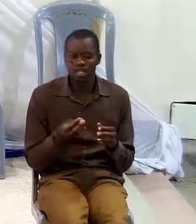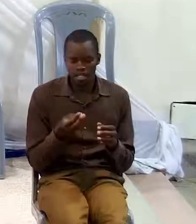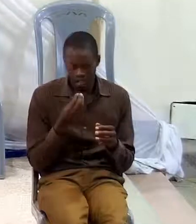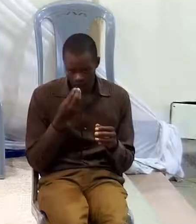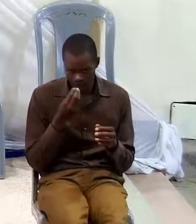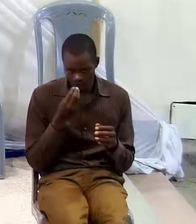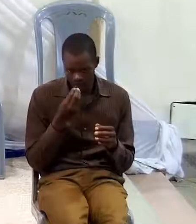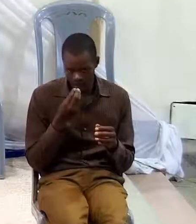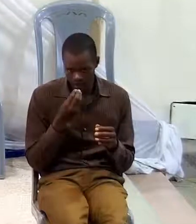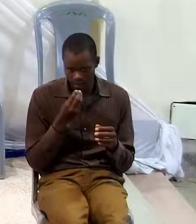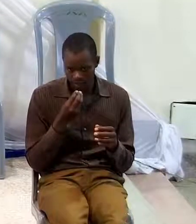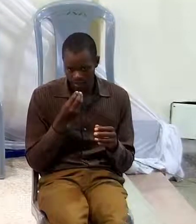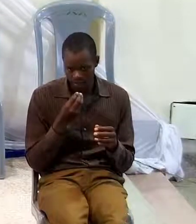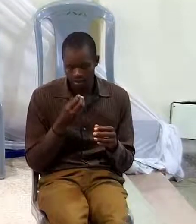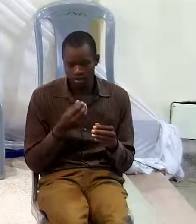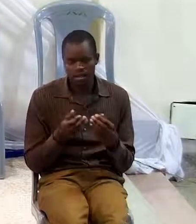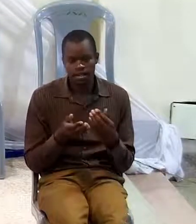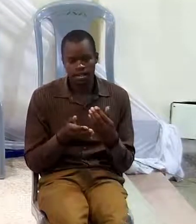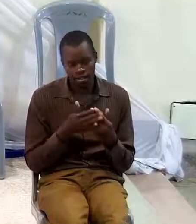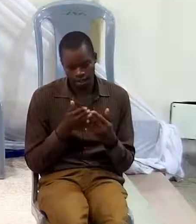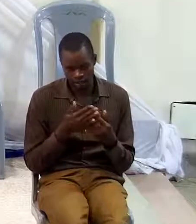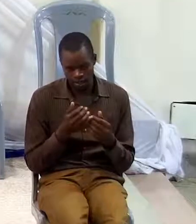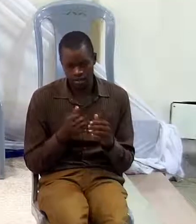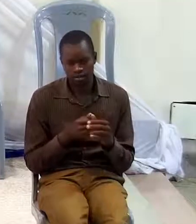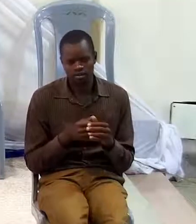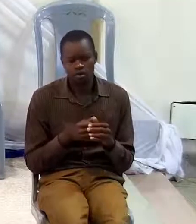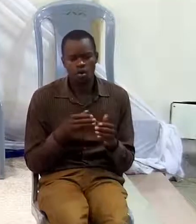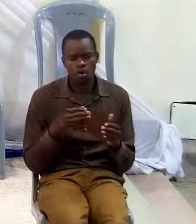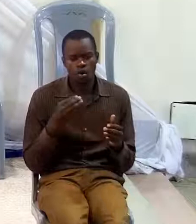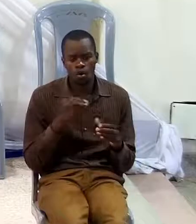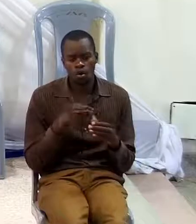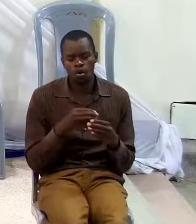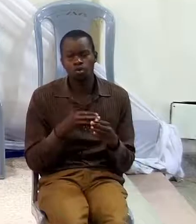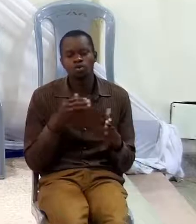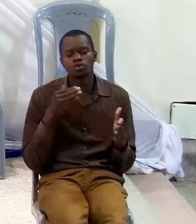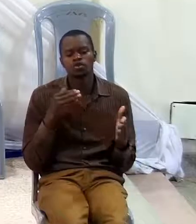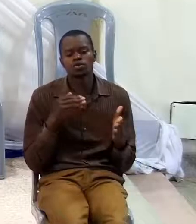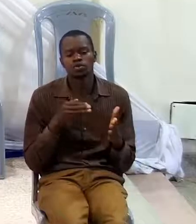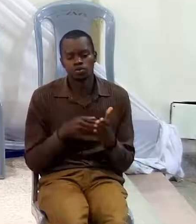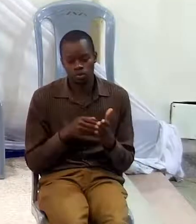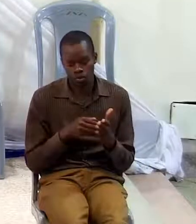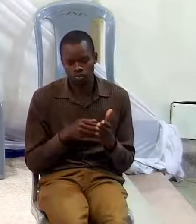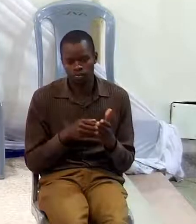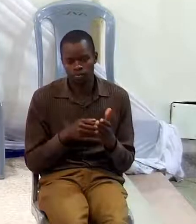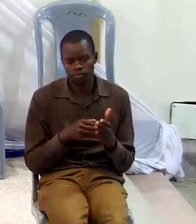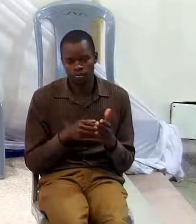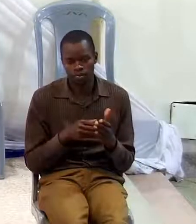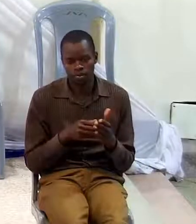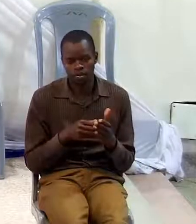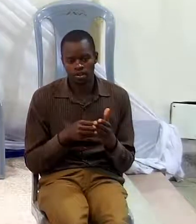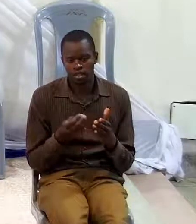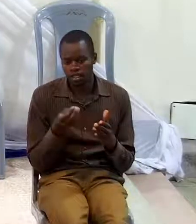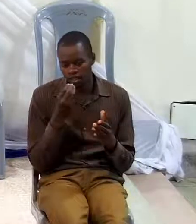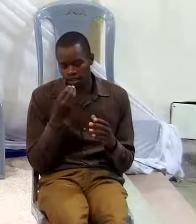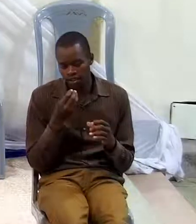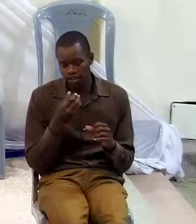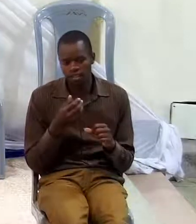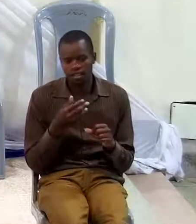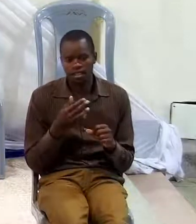or limit consumption of red meats, consumption of